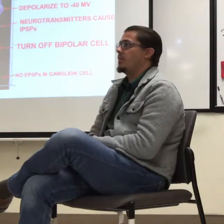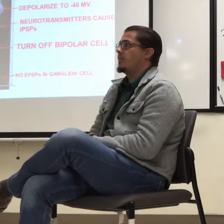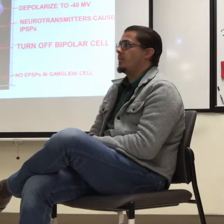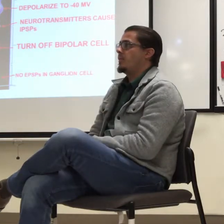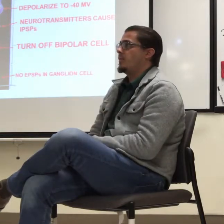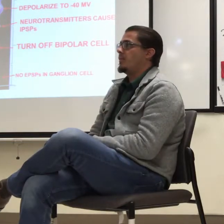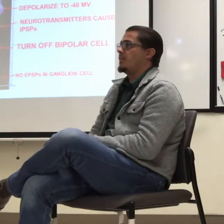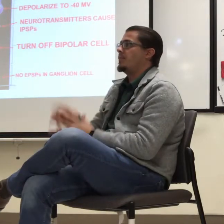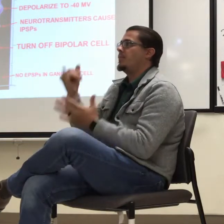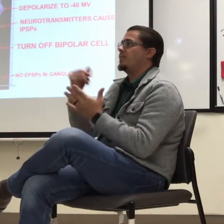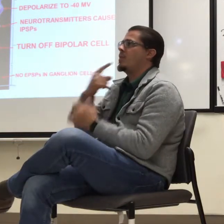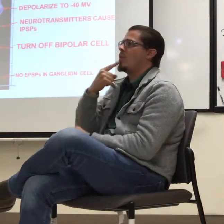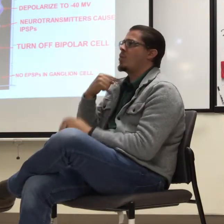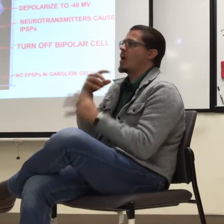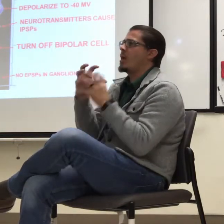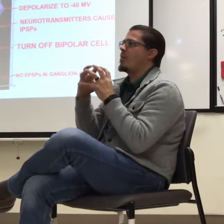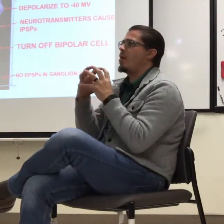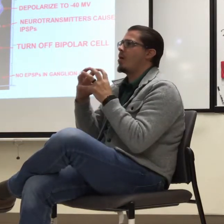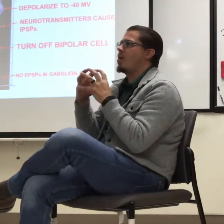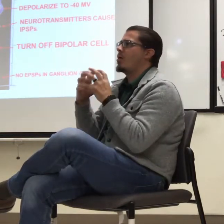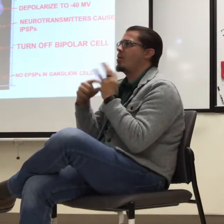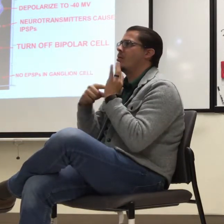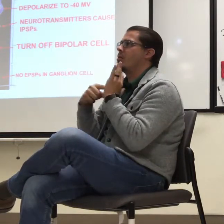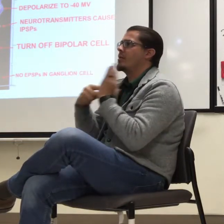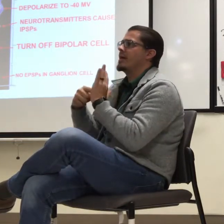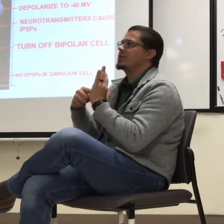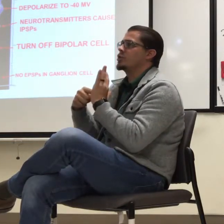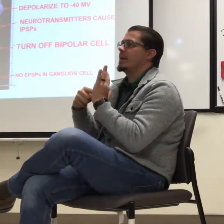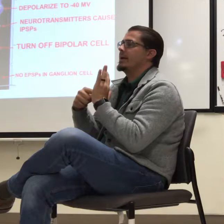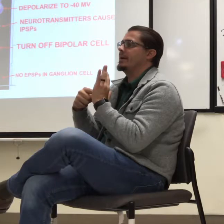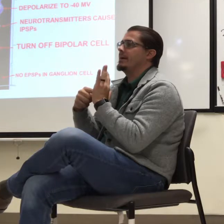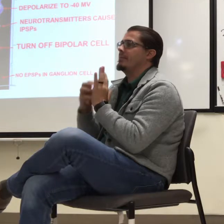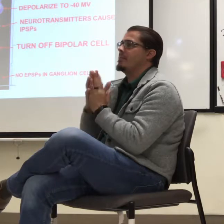I'll draw little red balls to illustrate